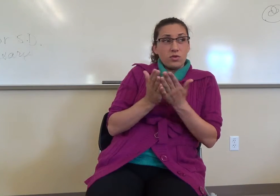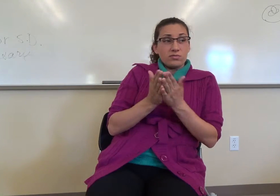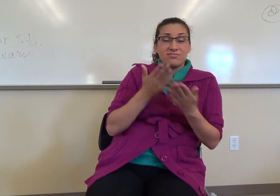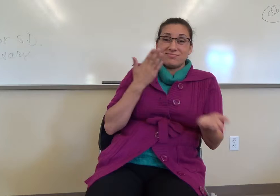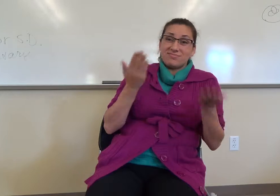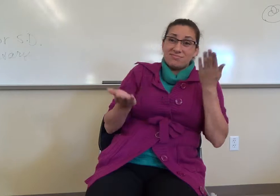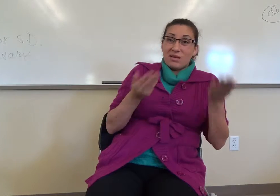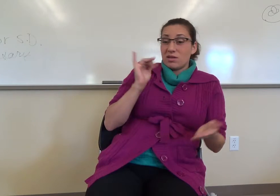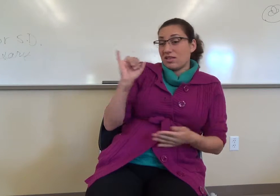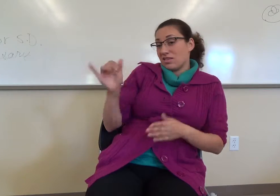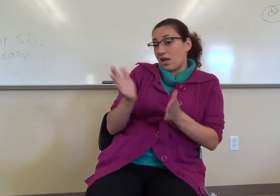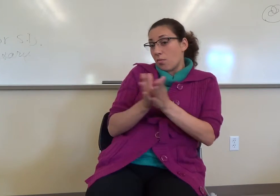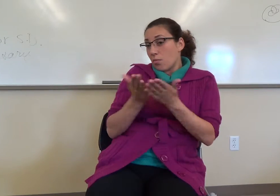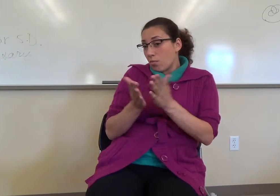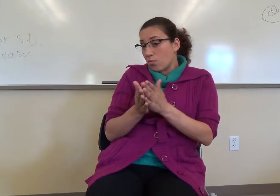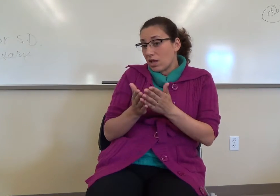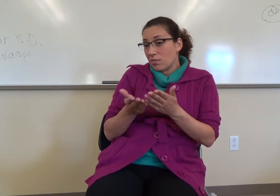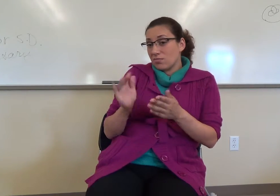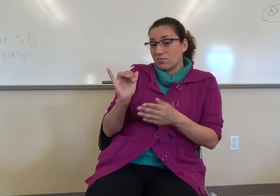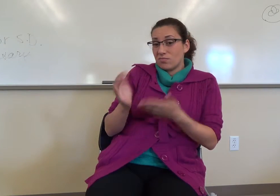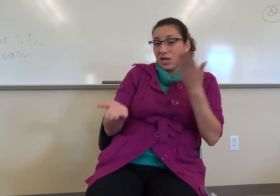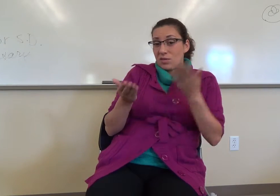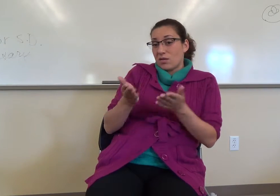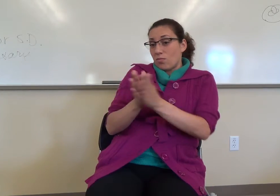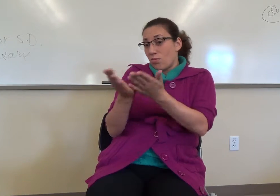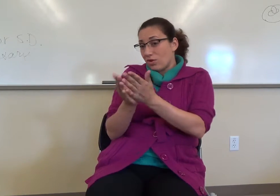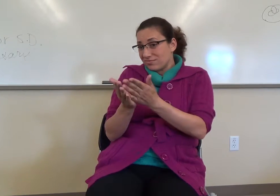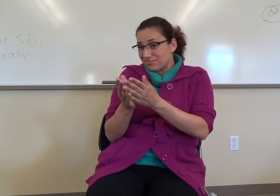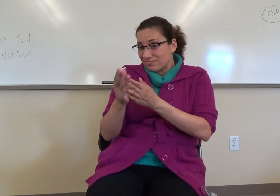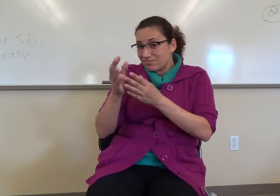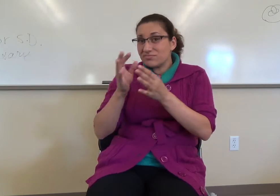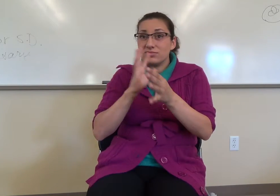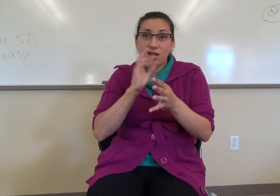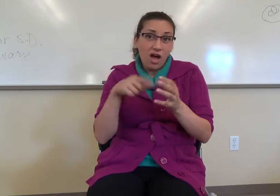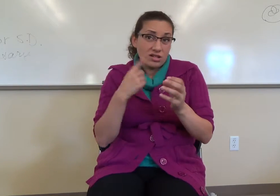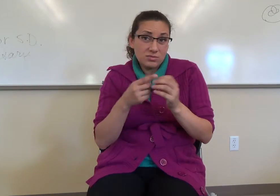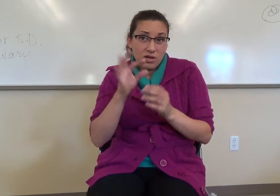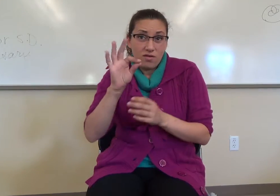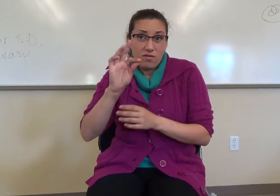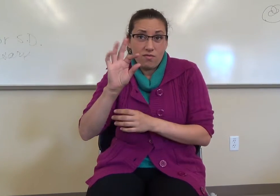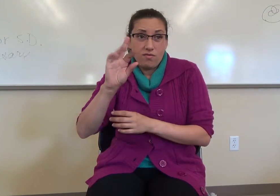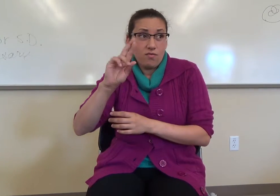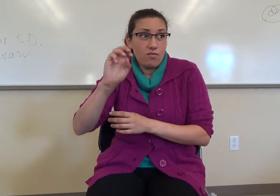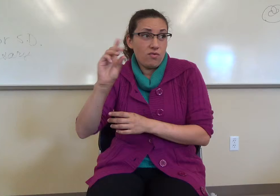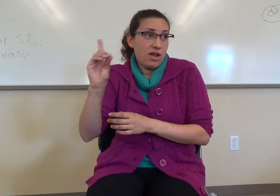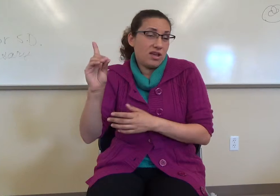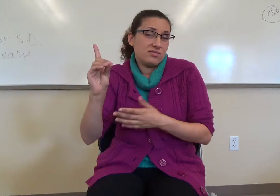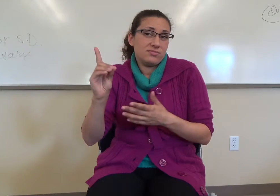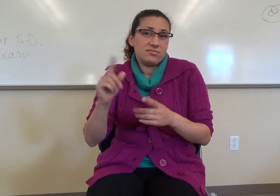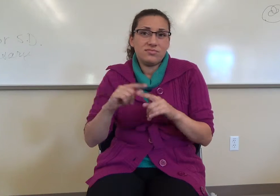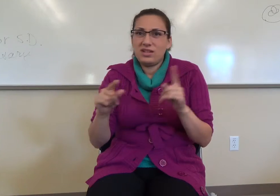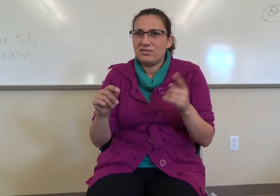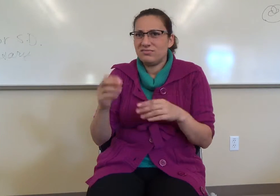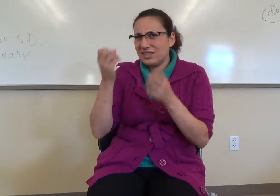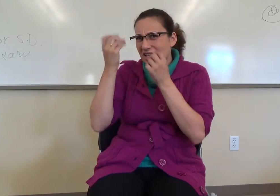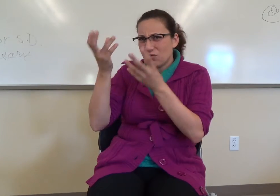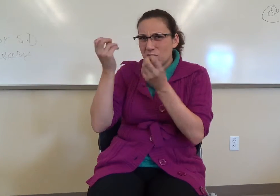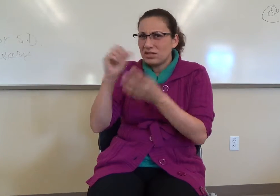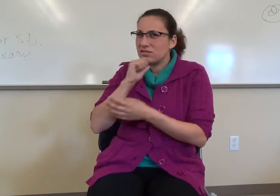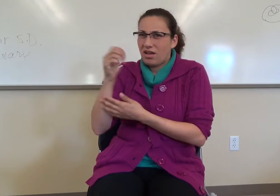mentions him. I don't know. That might be the connection, but we don't have that information here. So as far as we're concerned, that doesn't have